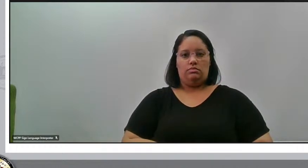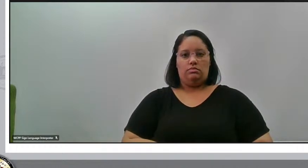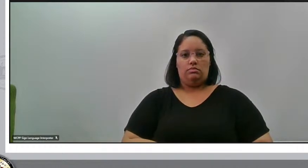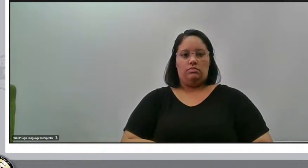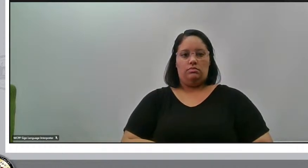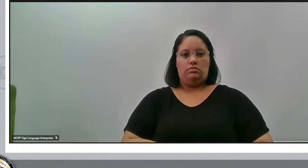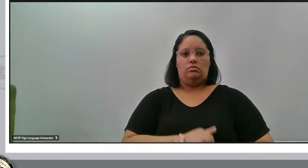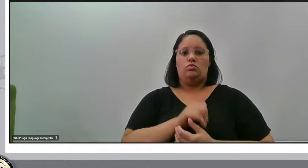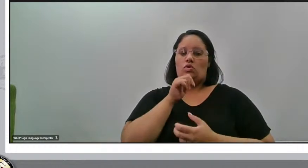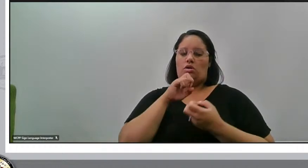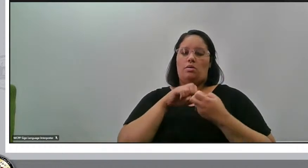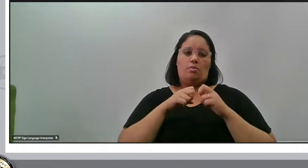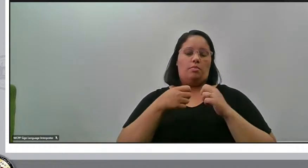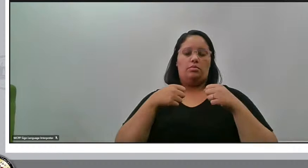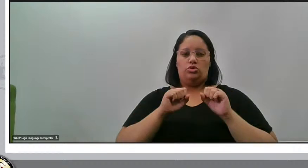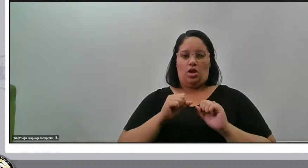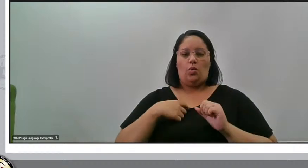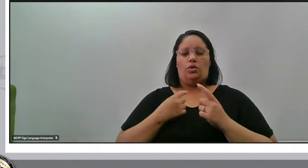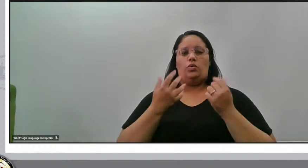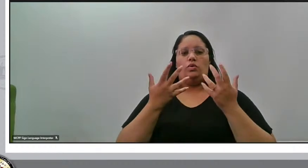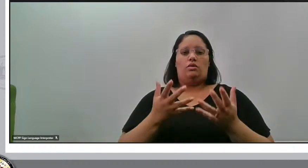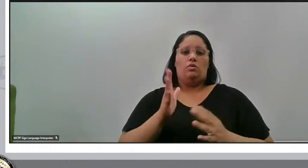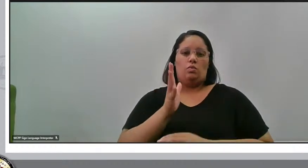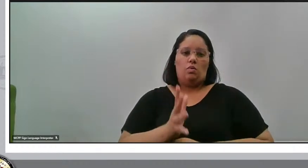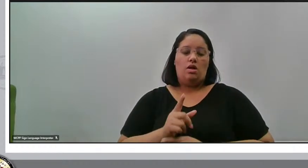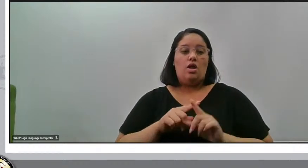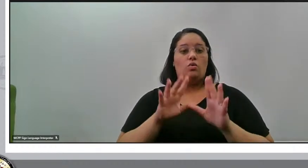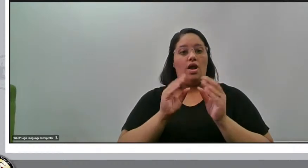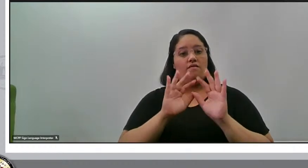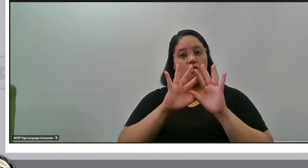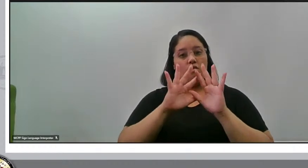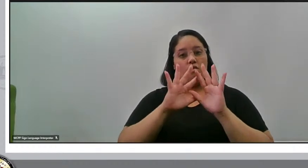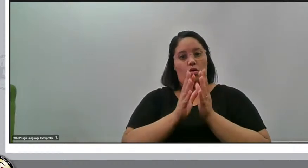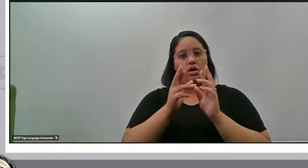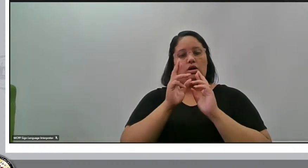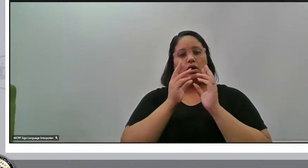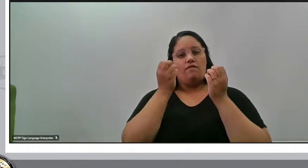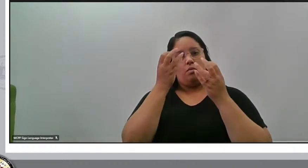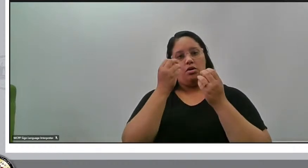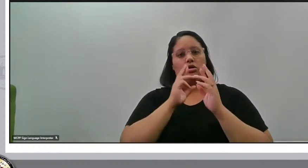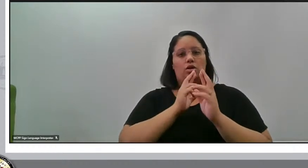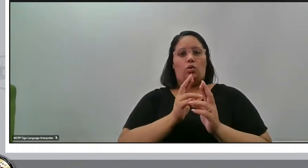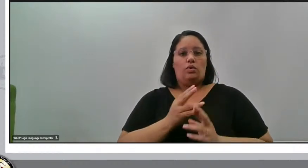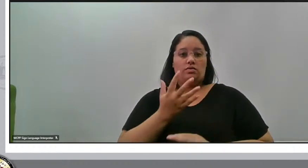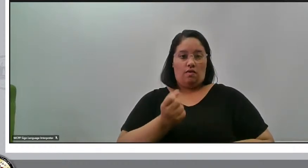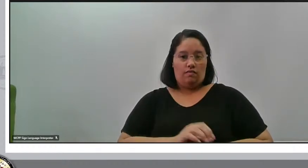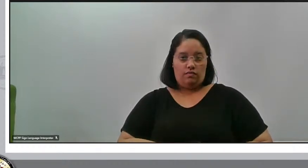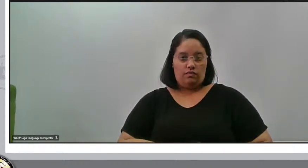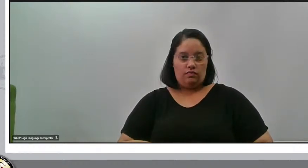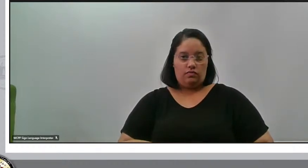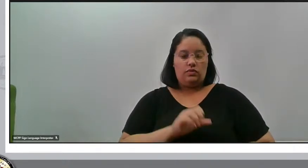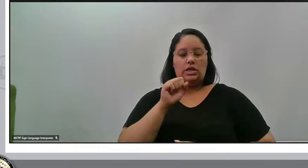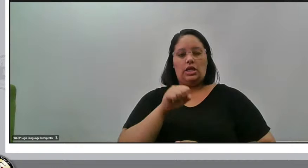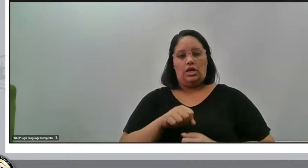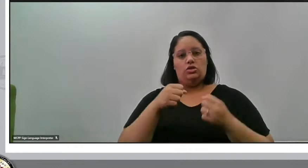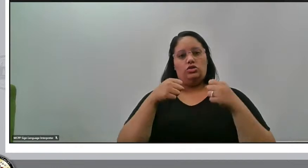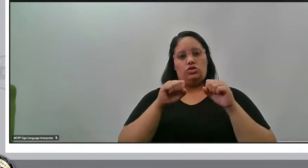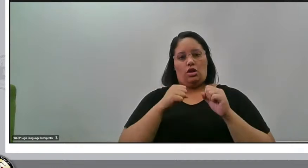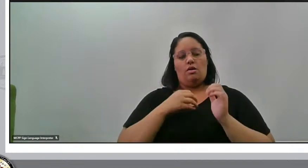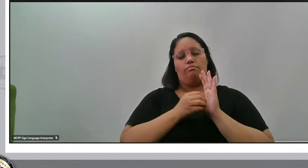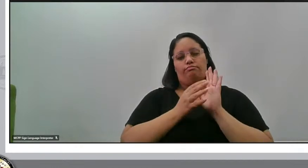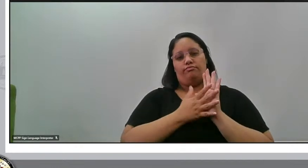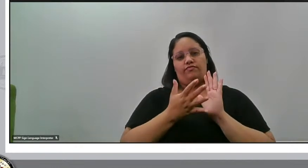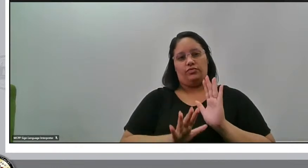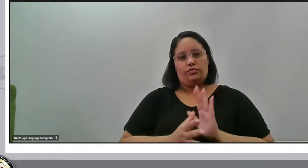Not a problem, Chairperson. We'll do that. Thank you. And you got all the requests for information? Yes, Chairperson, I've got that.